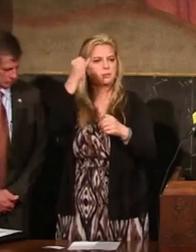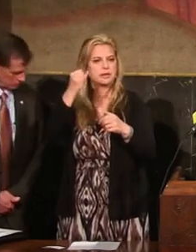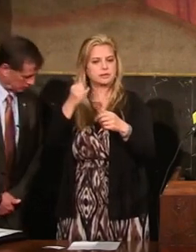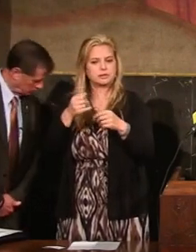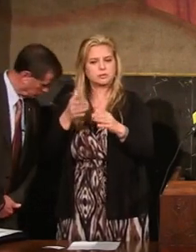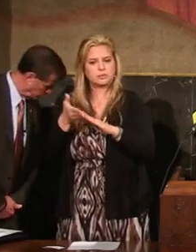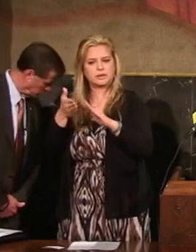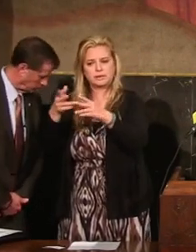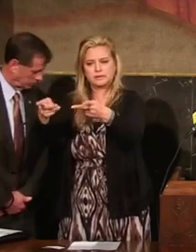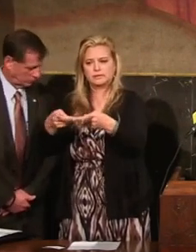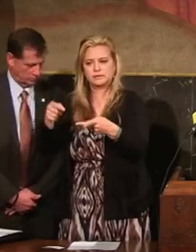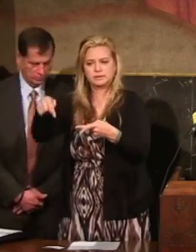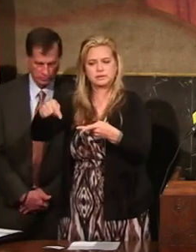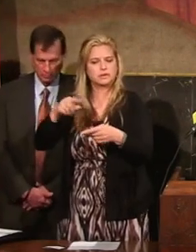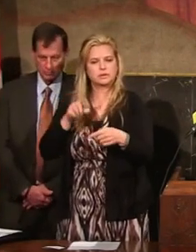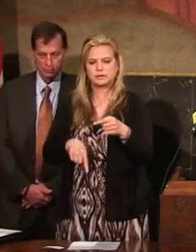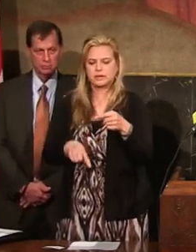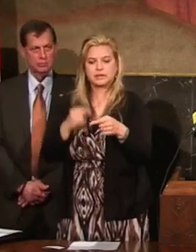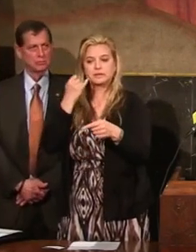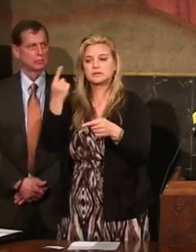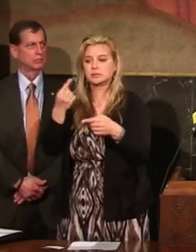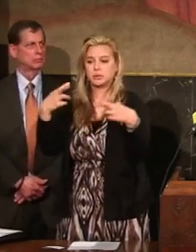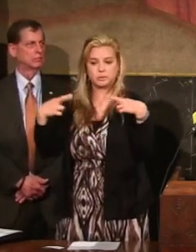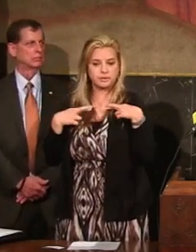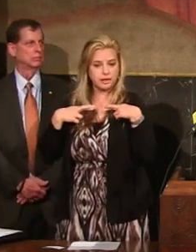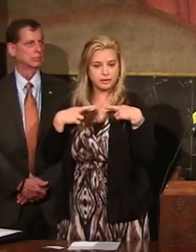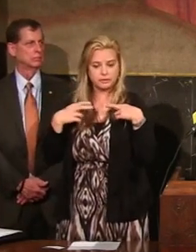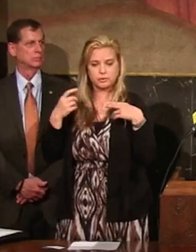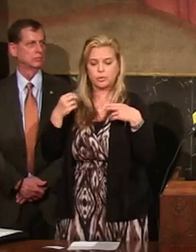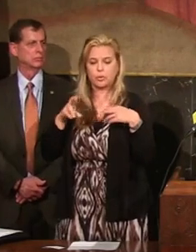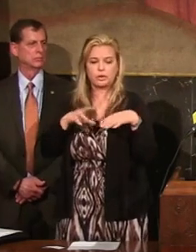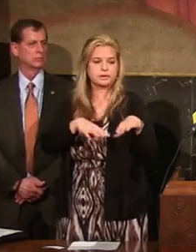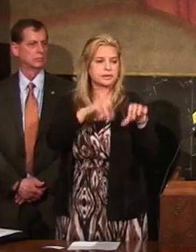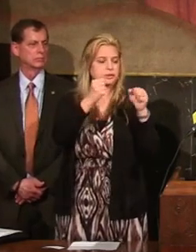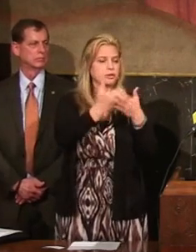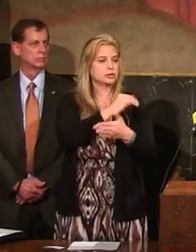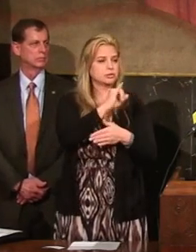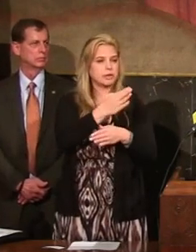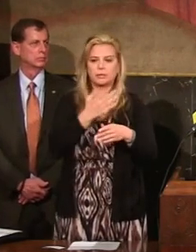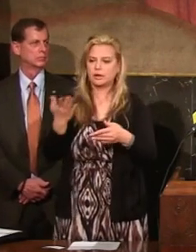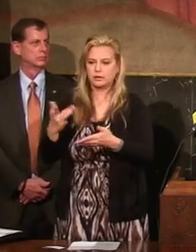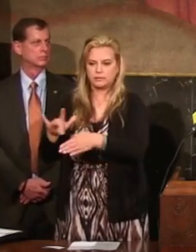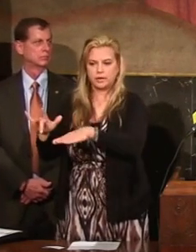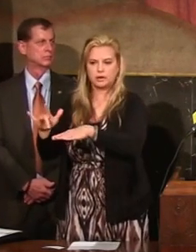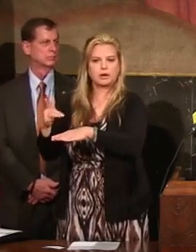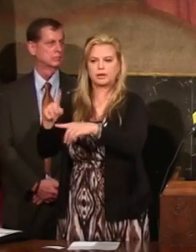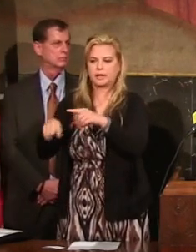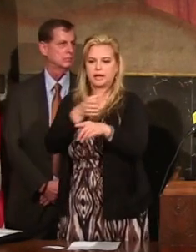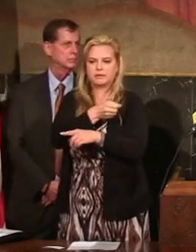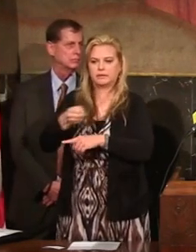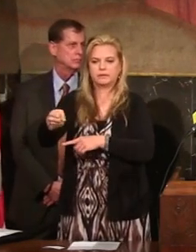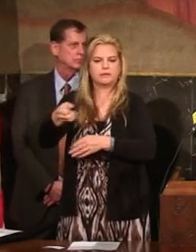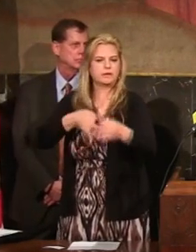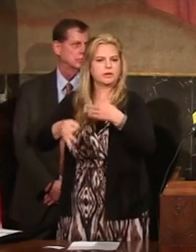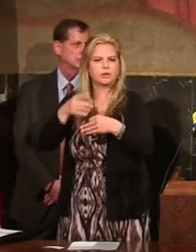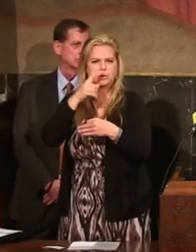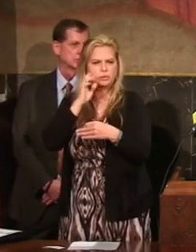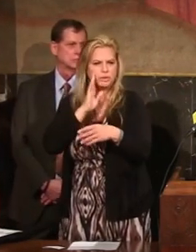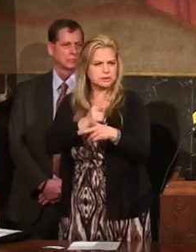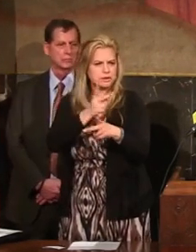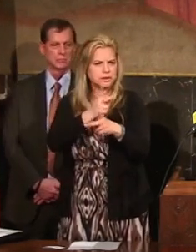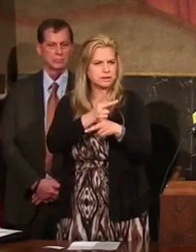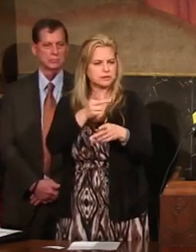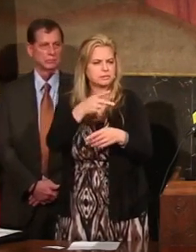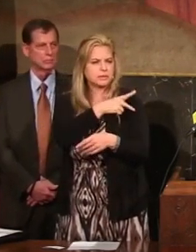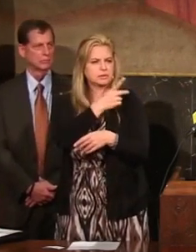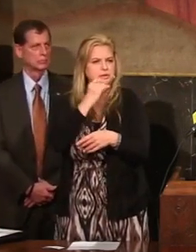facility where you can't, if someone retires or takes a new job, you can't fill a position. Who's going to take care of patients if you don't have